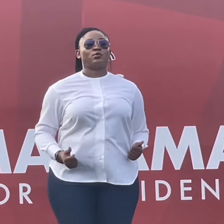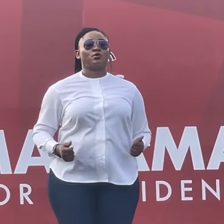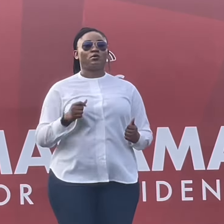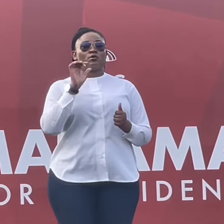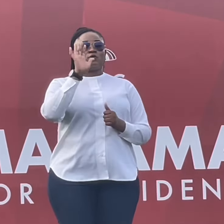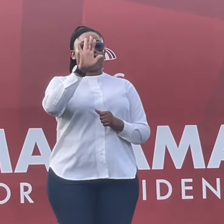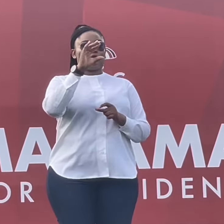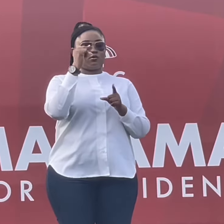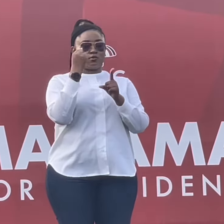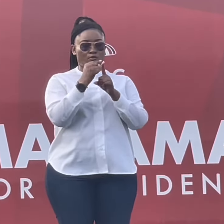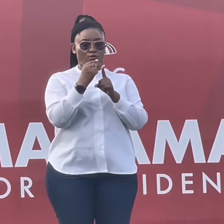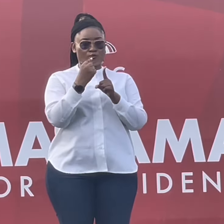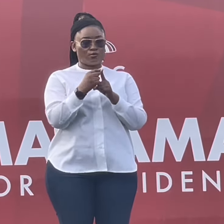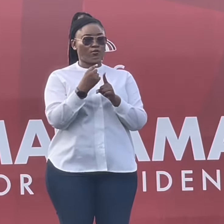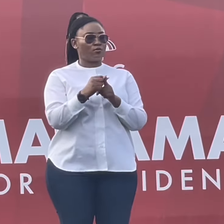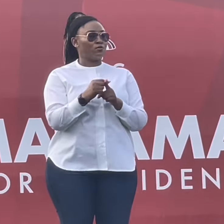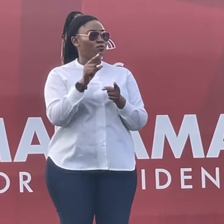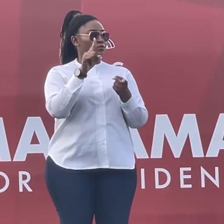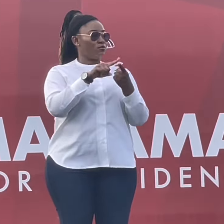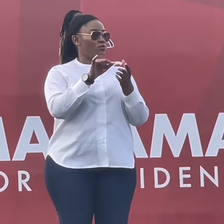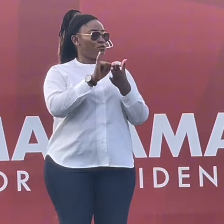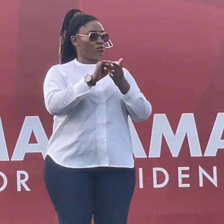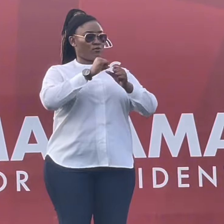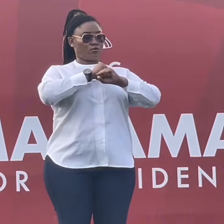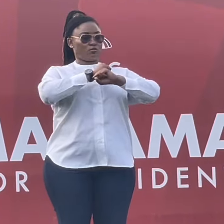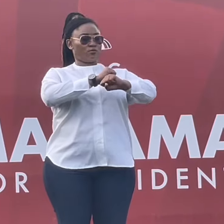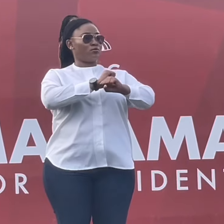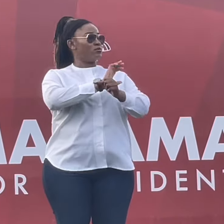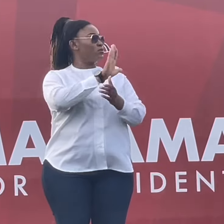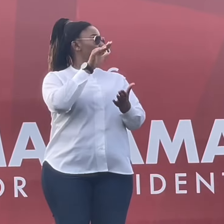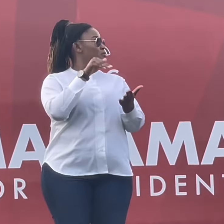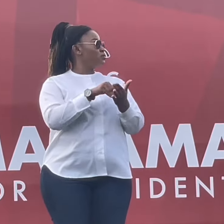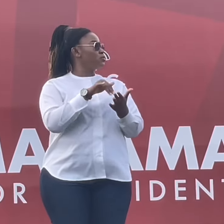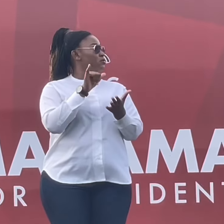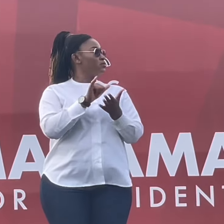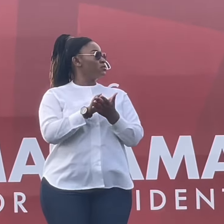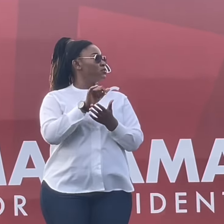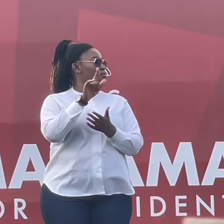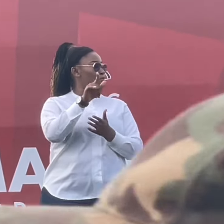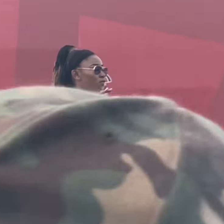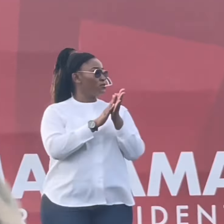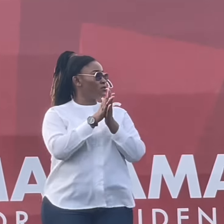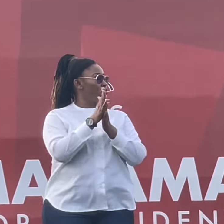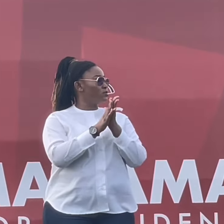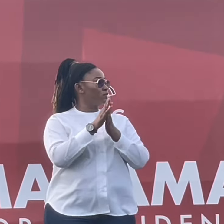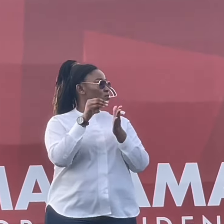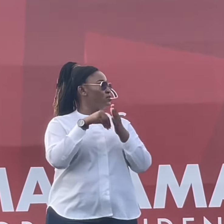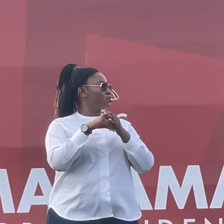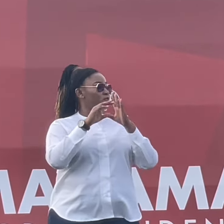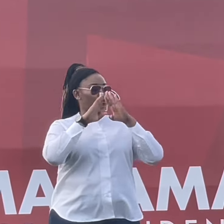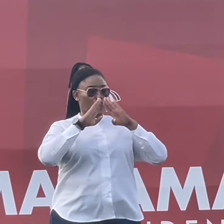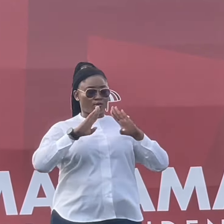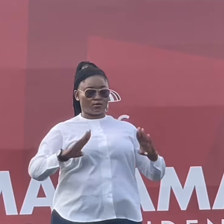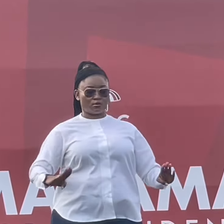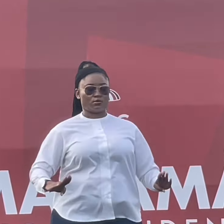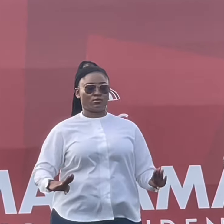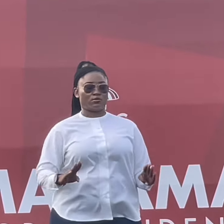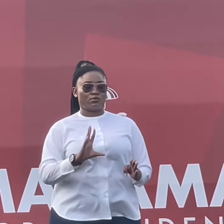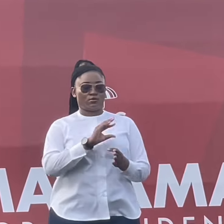Your word to the security sector that you are interested in peaceful and